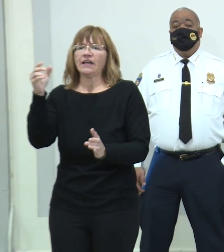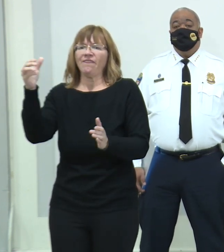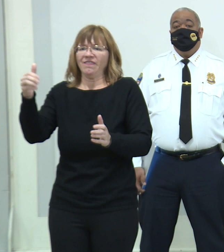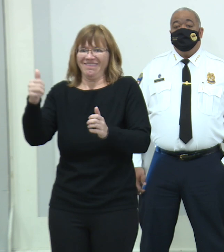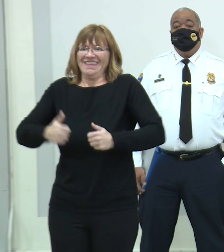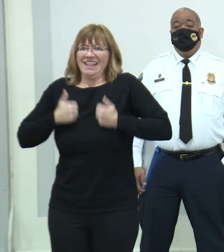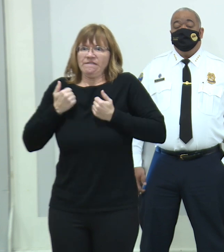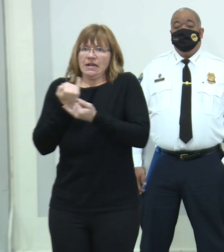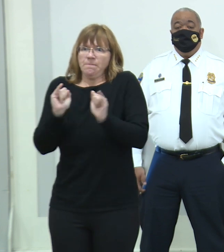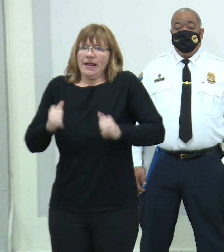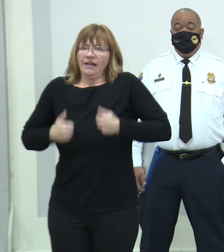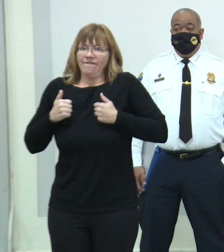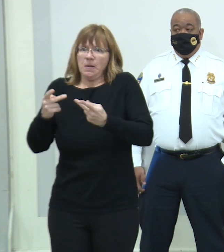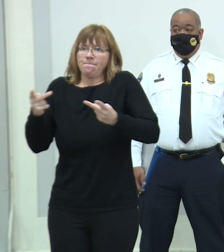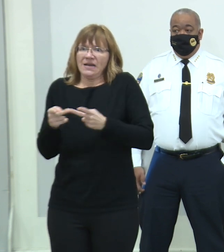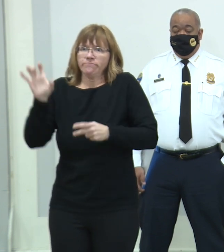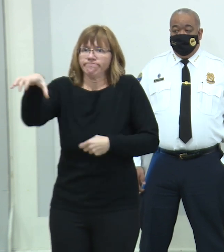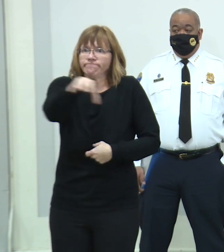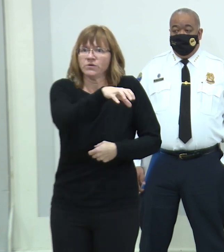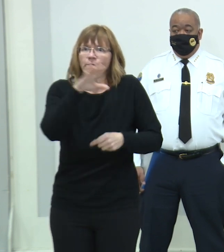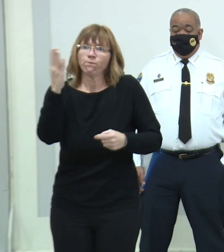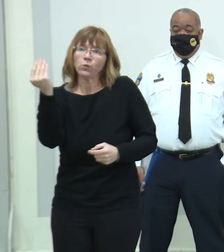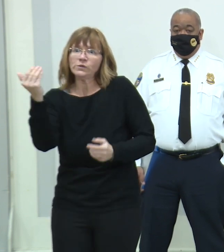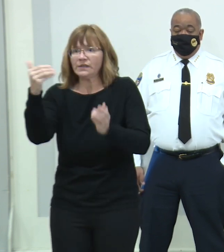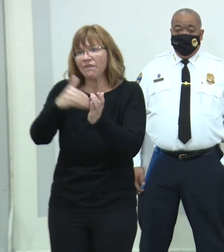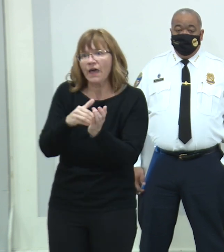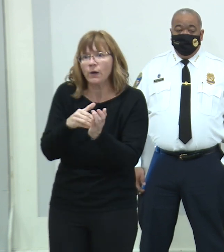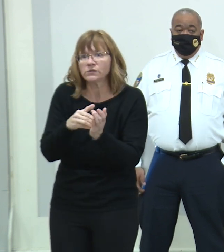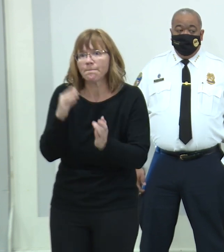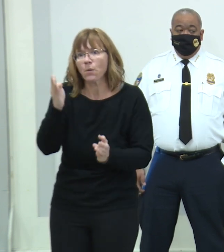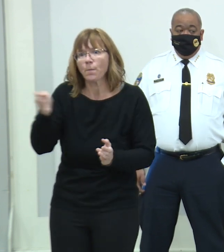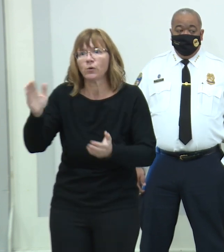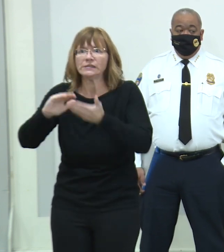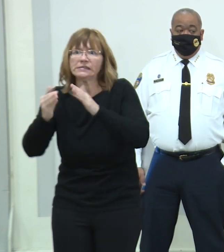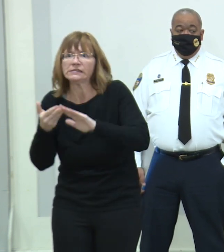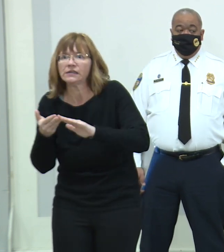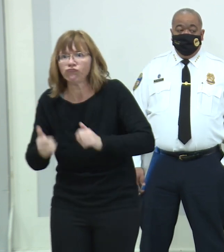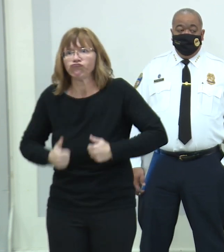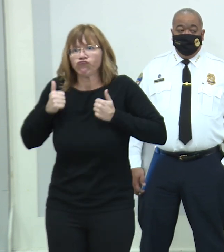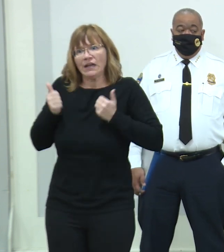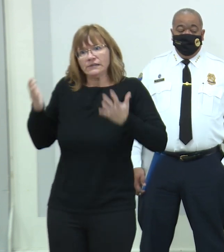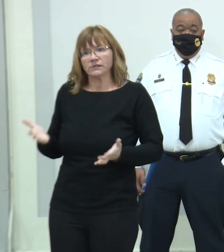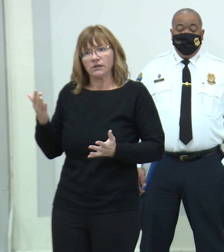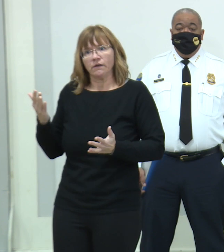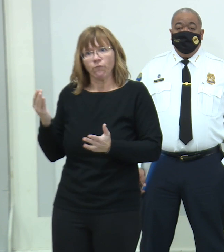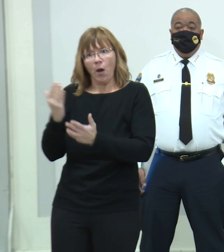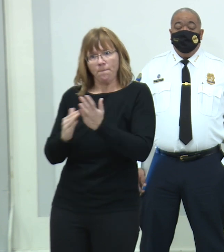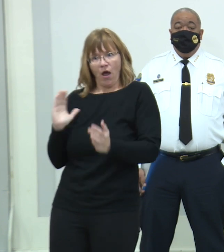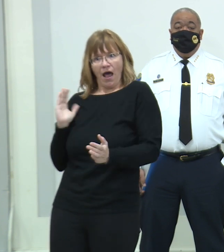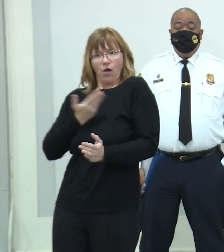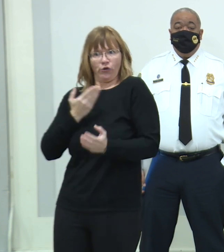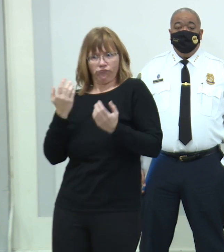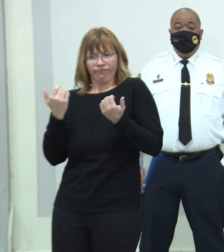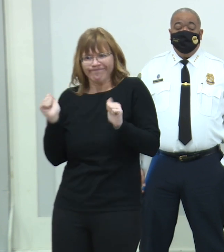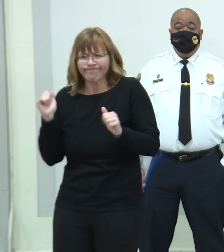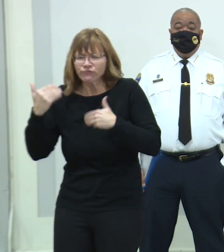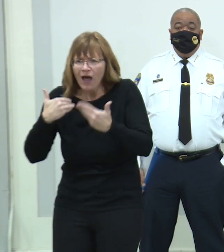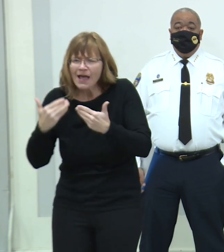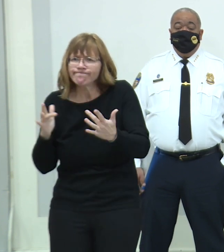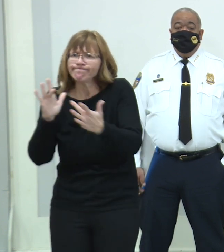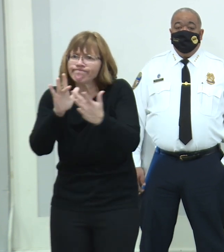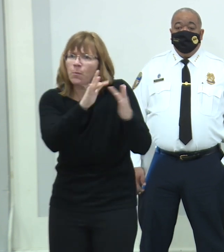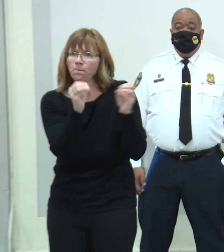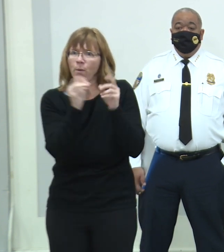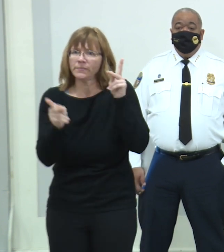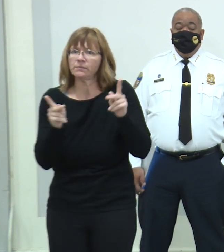14,000 Baltimore City residents as a part of our mobile clinic vaccination efforts. Buildings within city limits that house at least 30